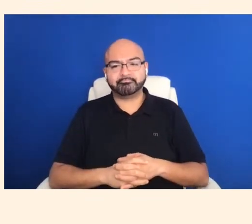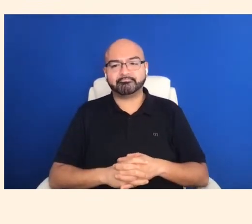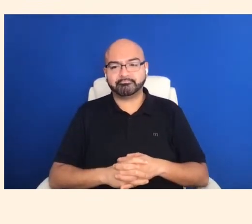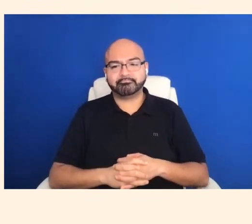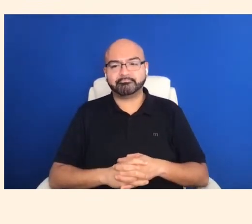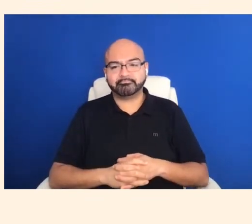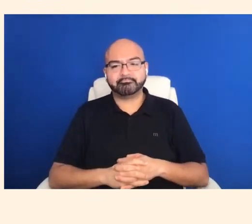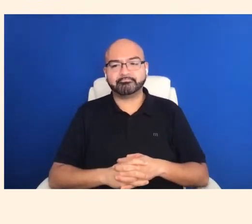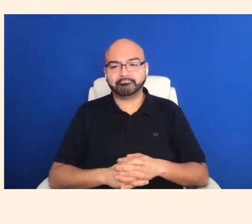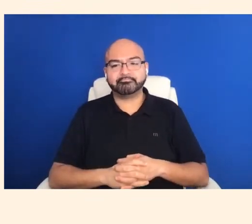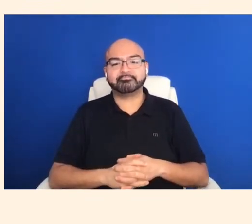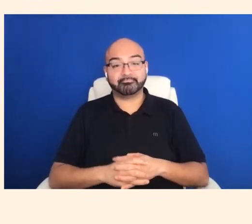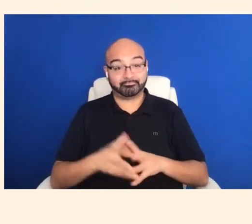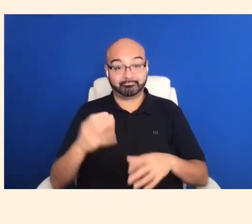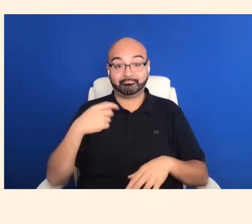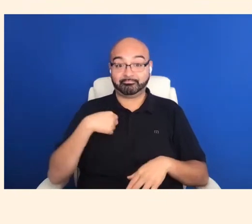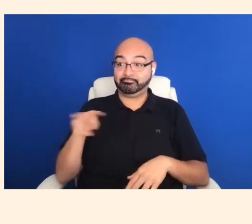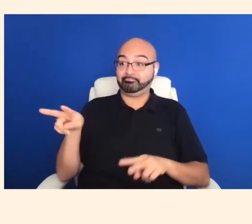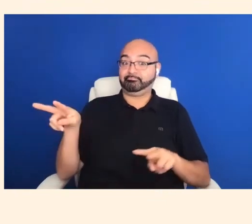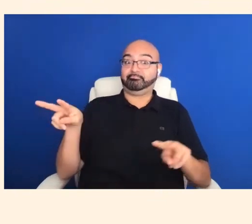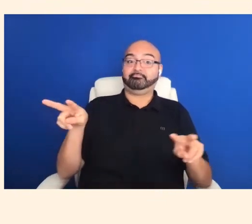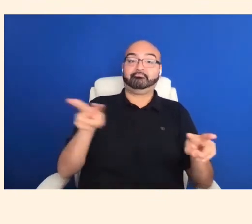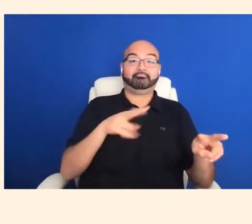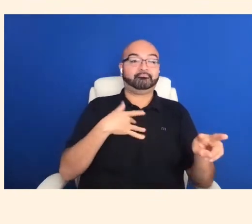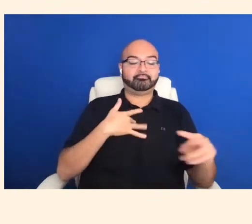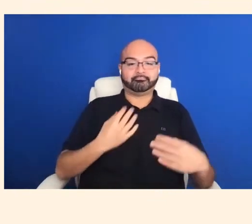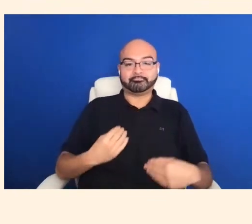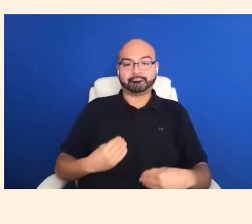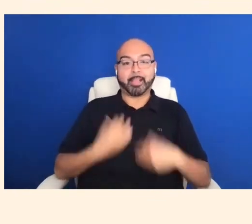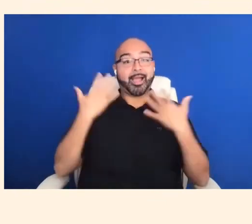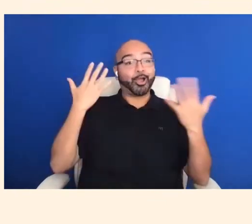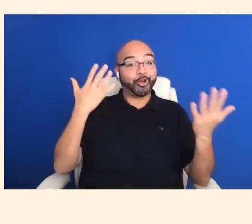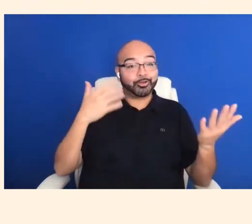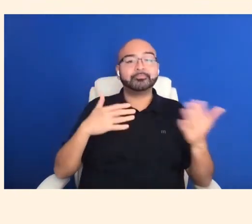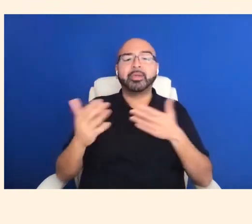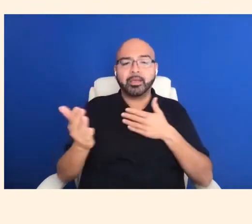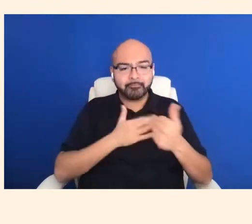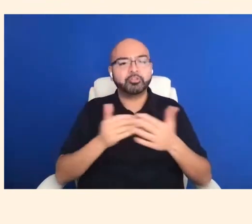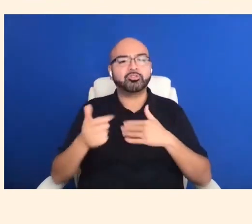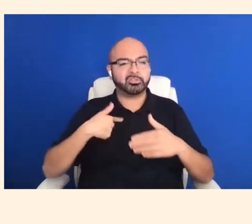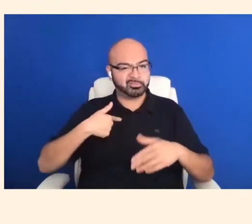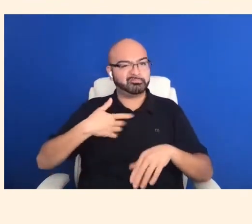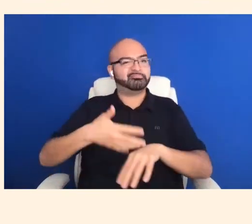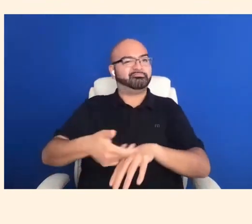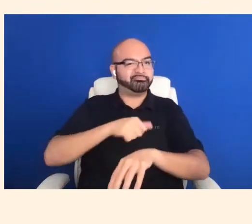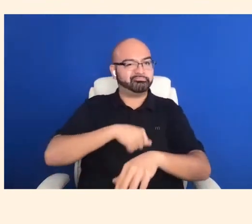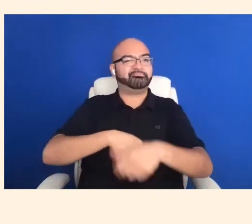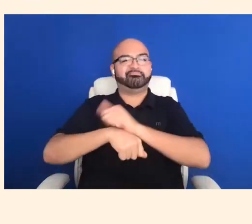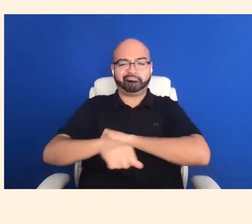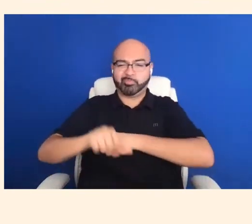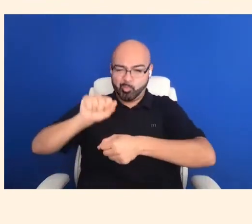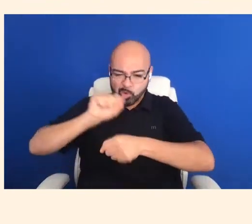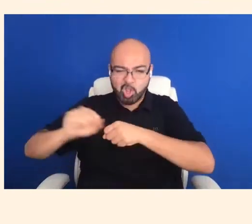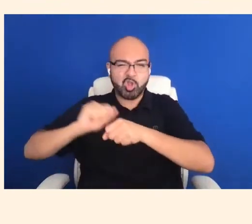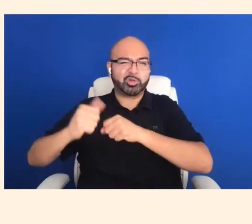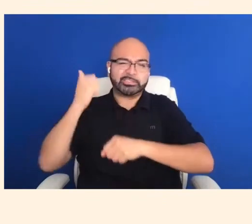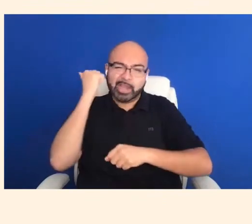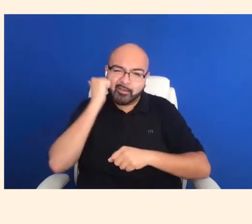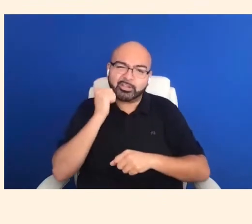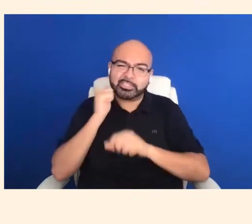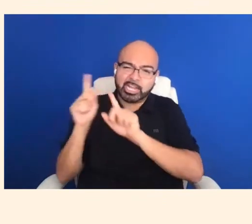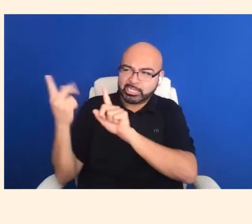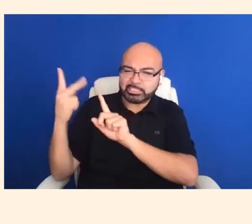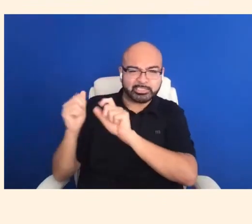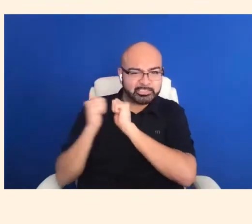And it's inspiring. Being able to see, like, even though I'm in the midst, I'm boots on the ground, I'm doing the work with her,